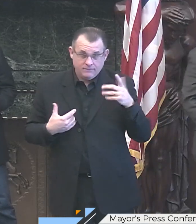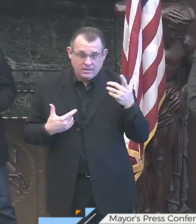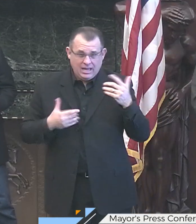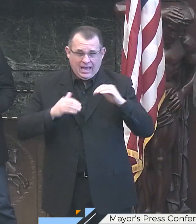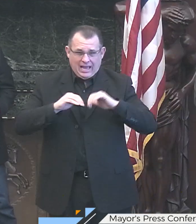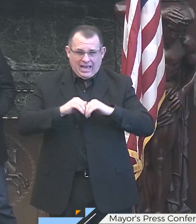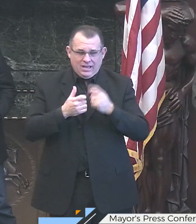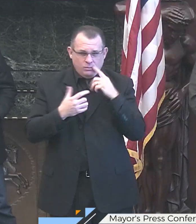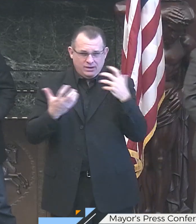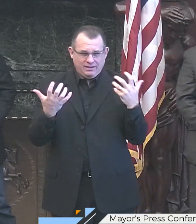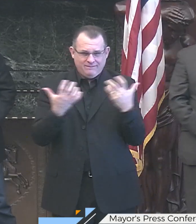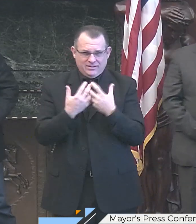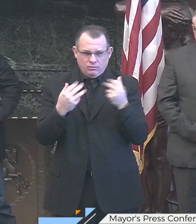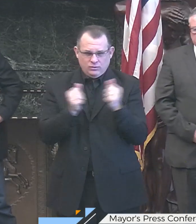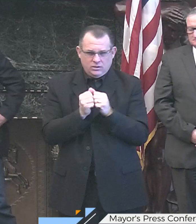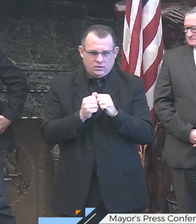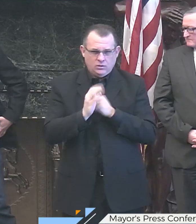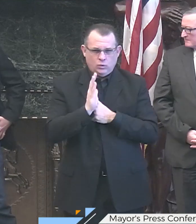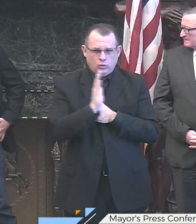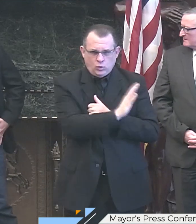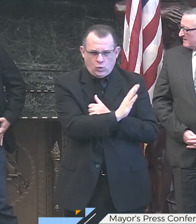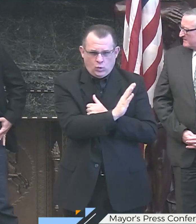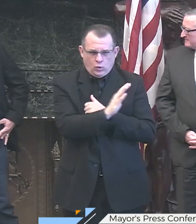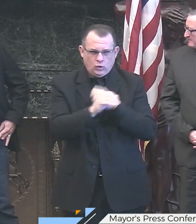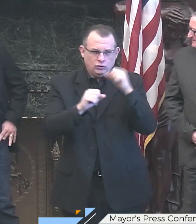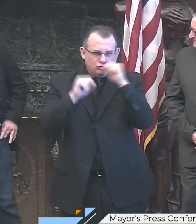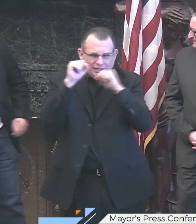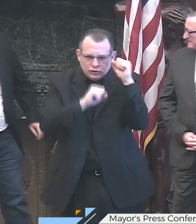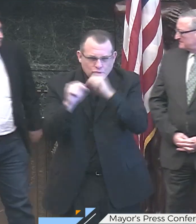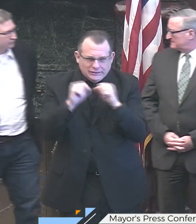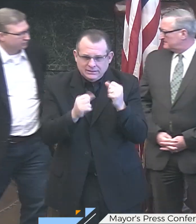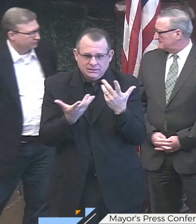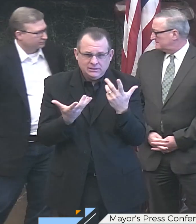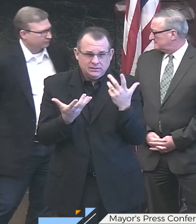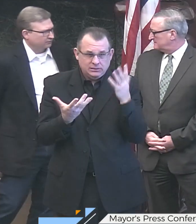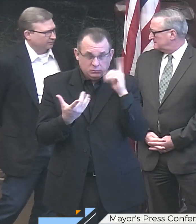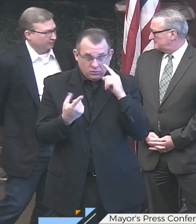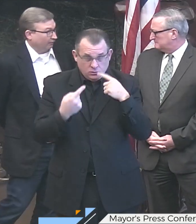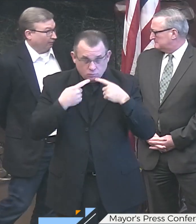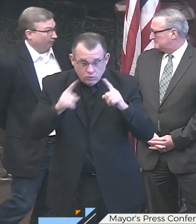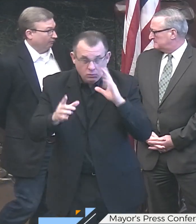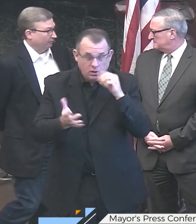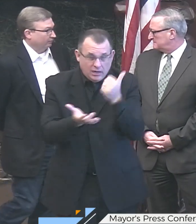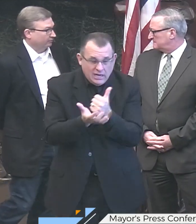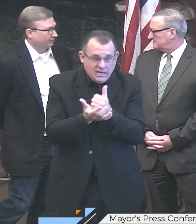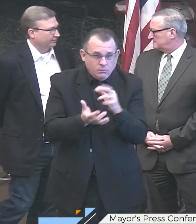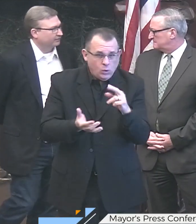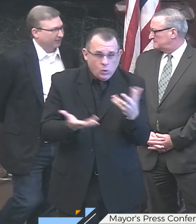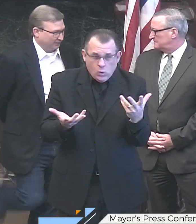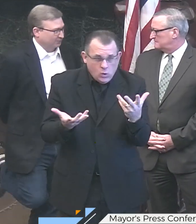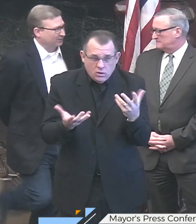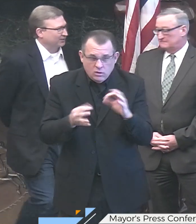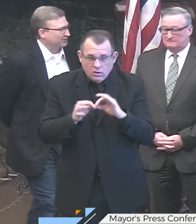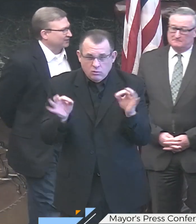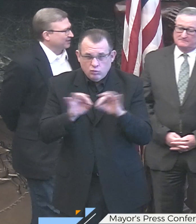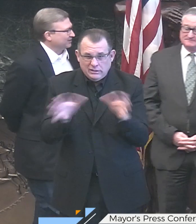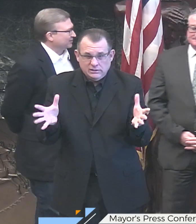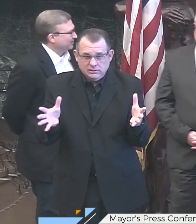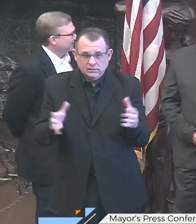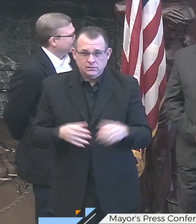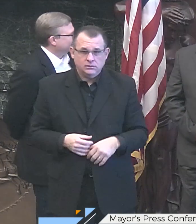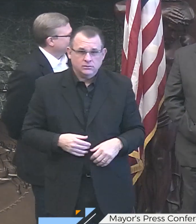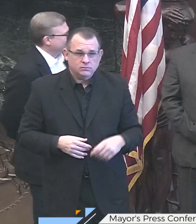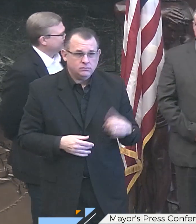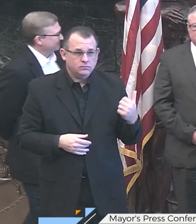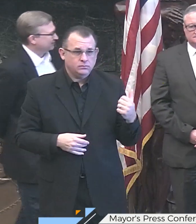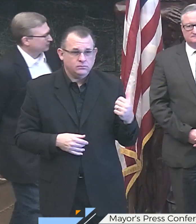used diagnostically, but how would it help if it would? Yeah, the FDA recently said that companies could